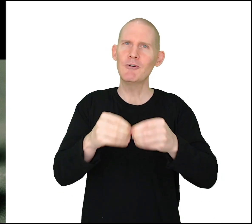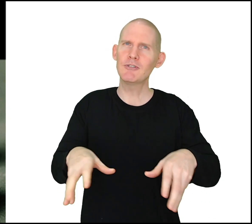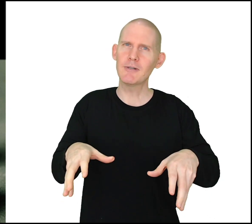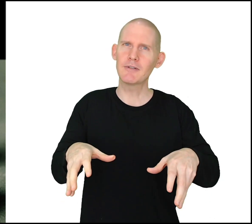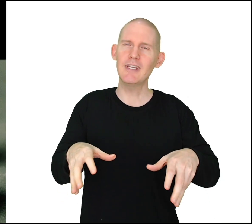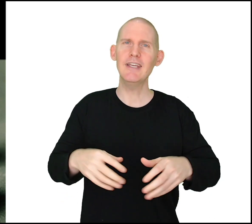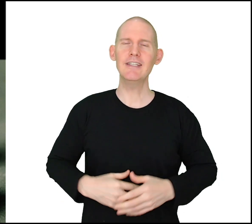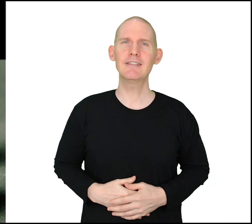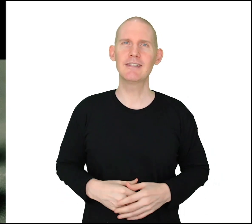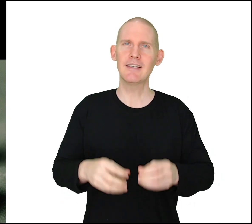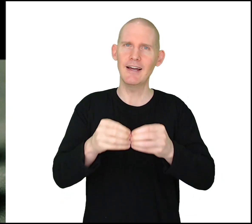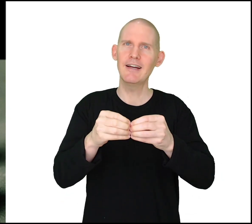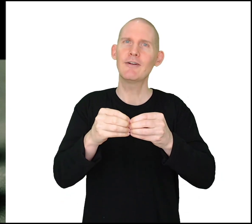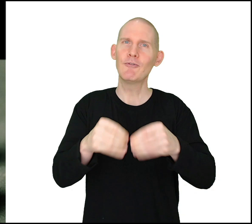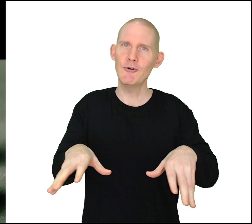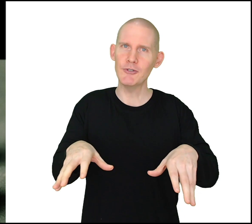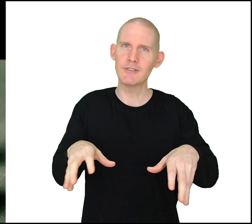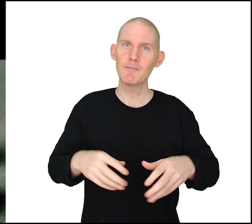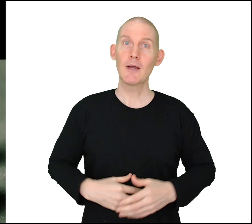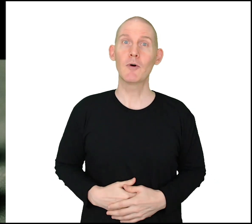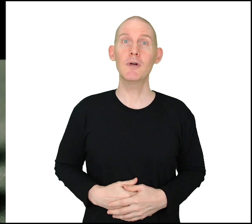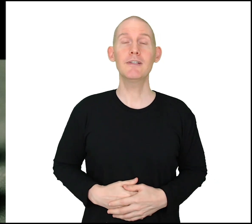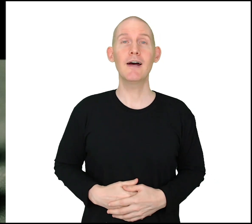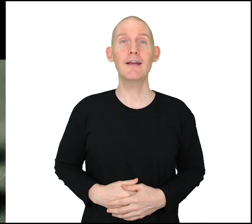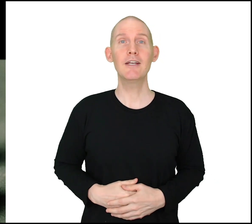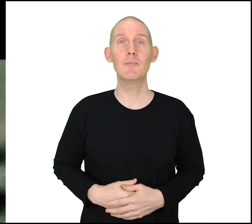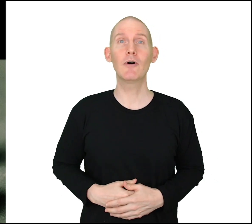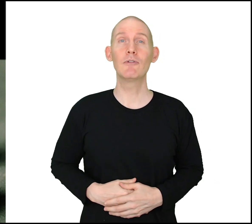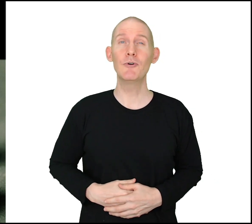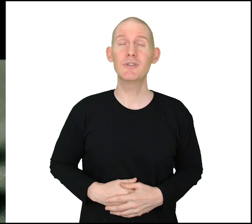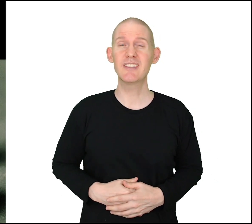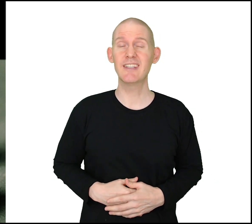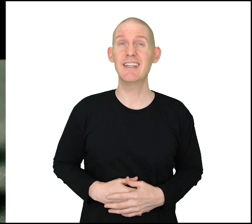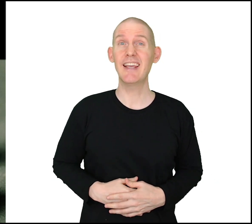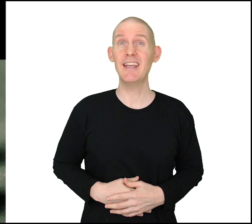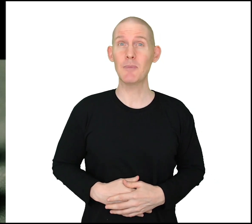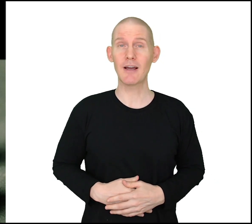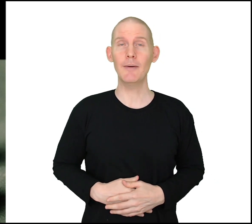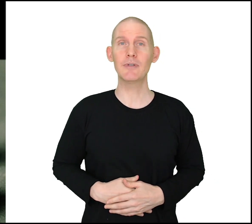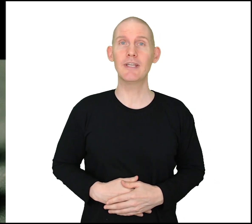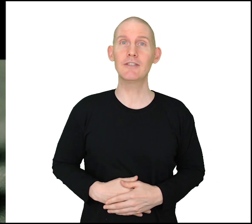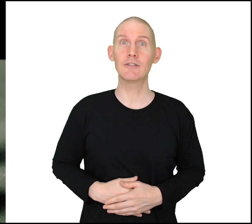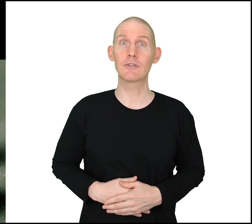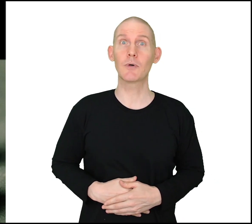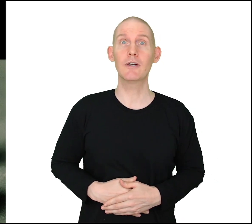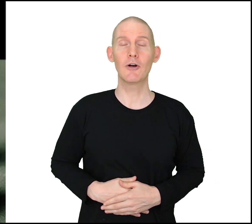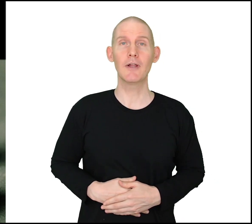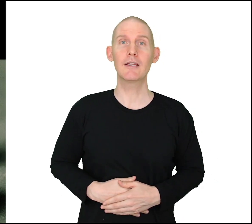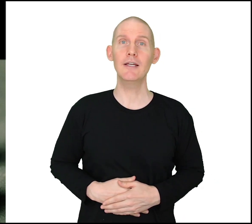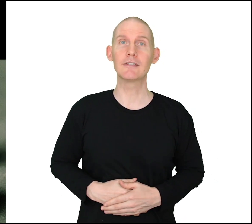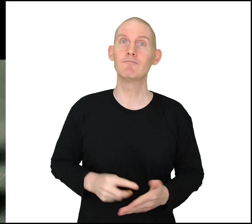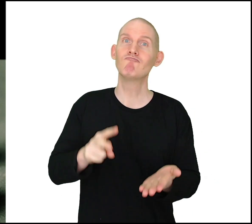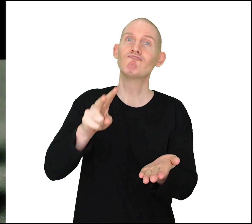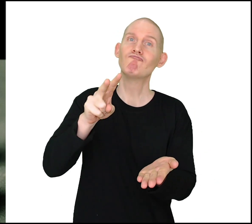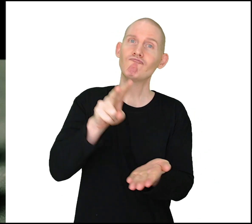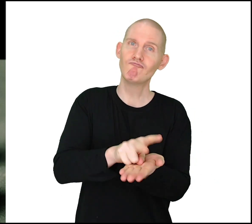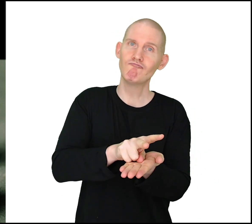your keys, lose. But we're talking about lose as in a game, a competition. So we're going to go like this.